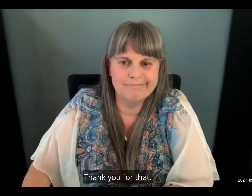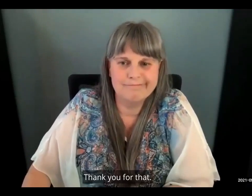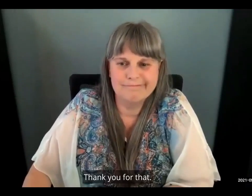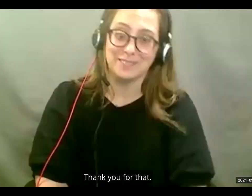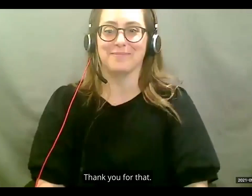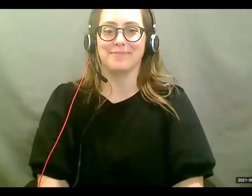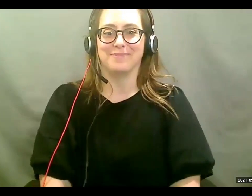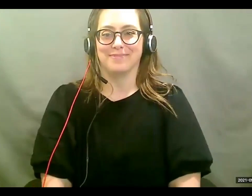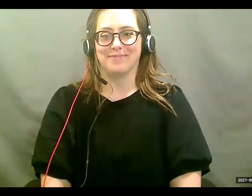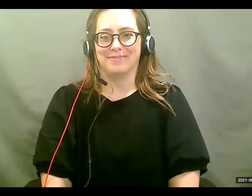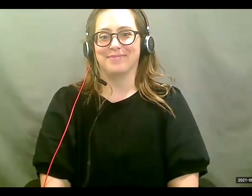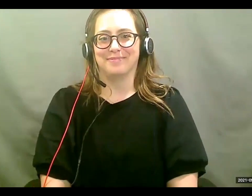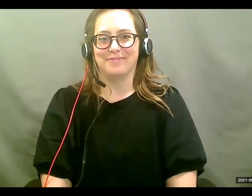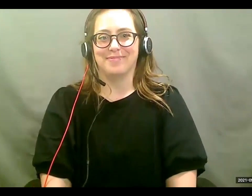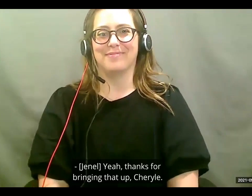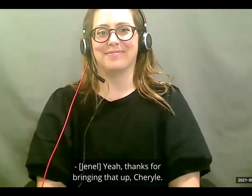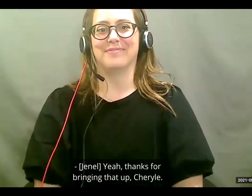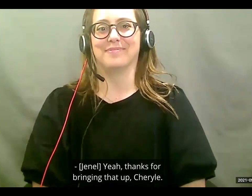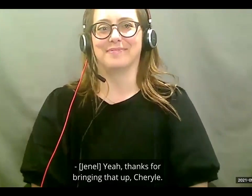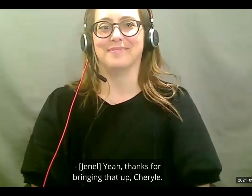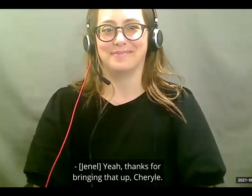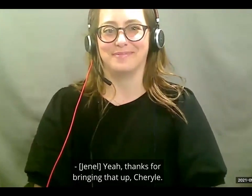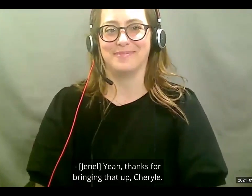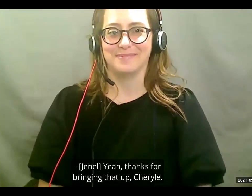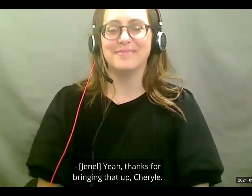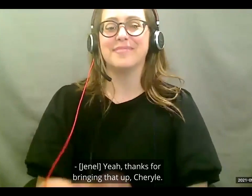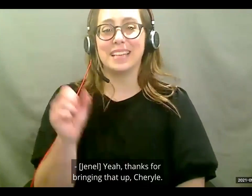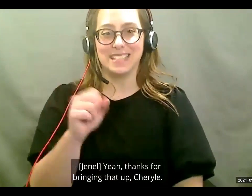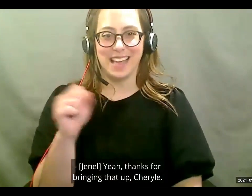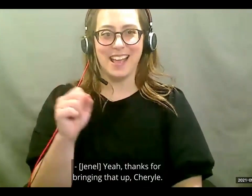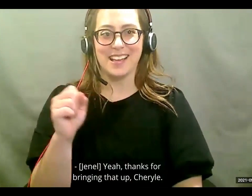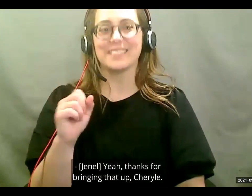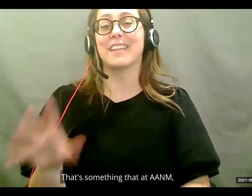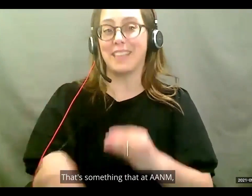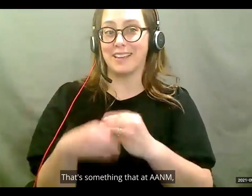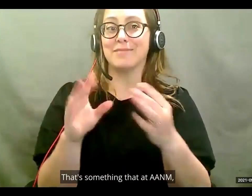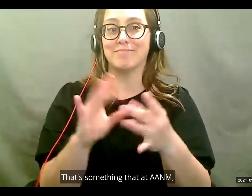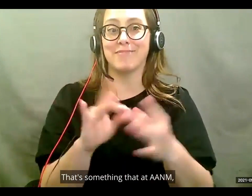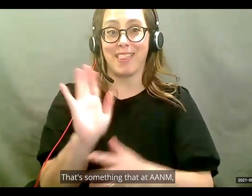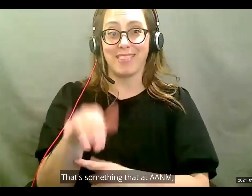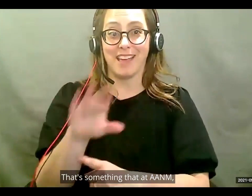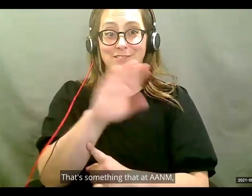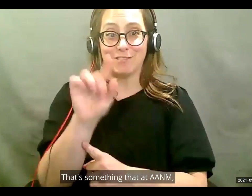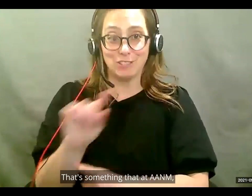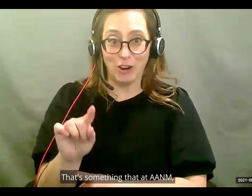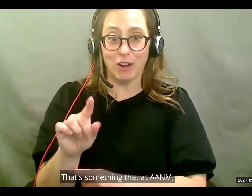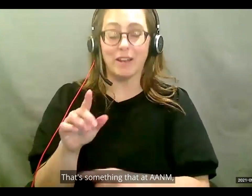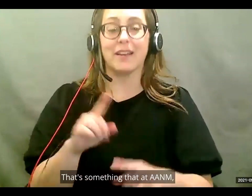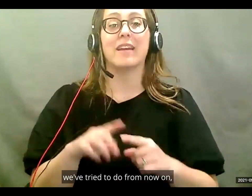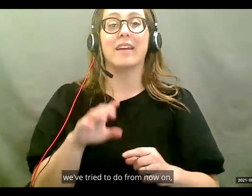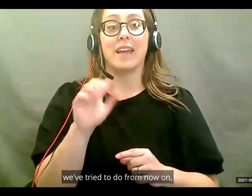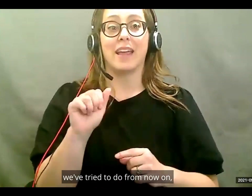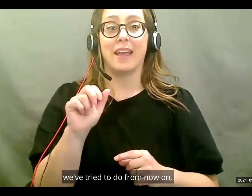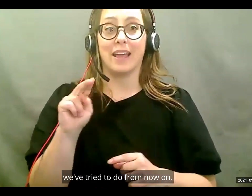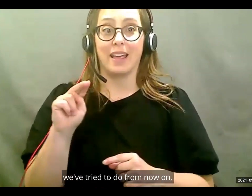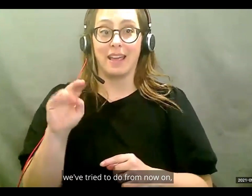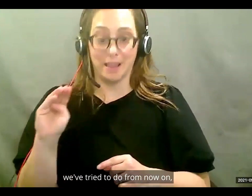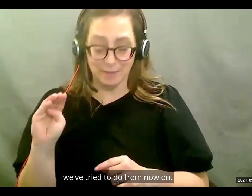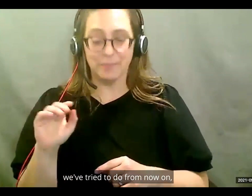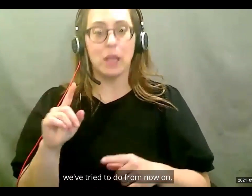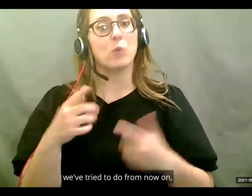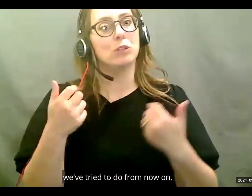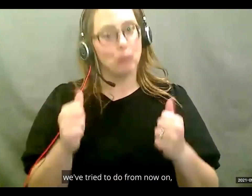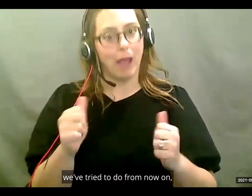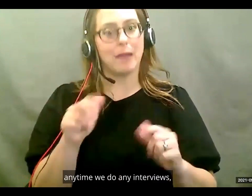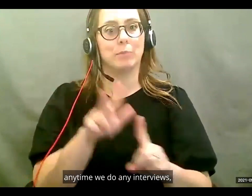Thank you for that. Yeah, thanks for bringing that up, Cheryle. That's something that at AANM we've tried to do from